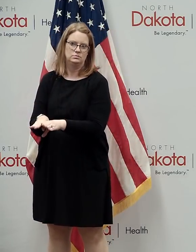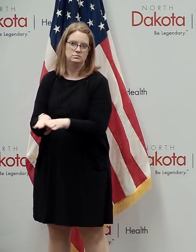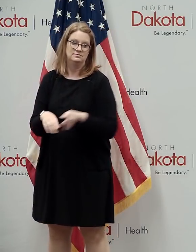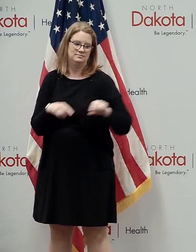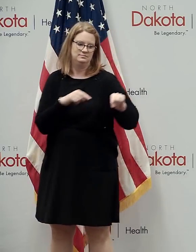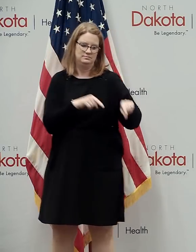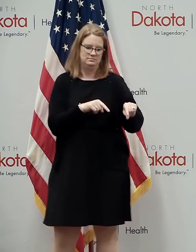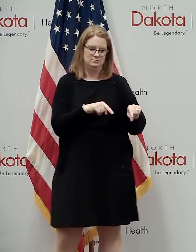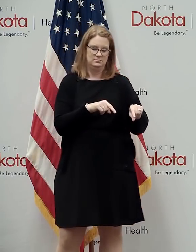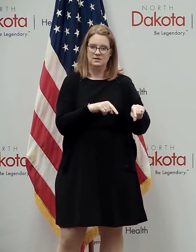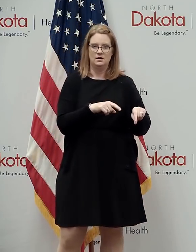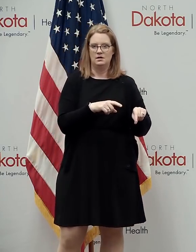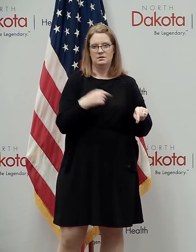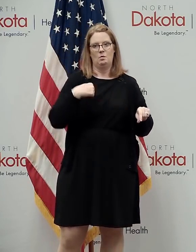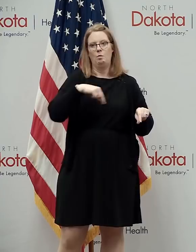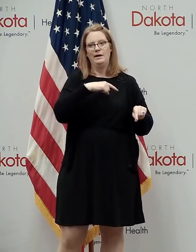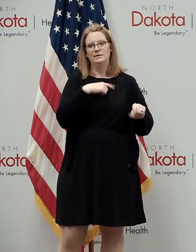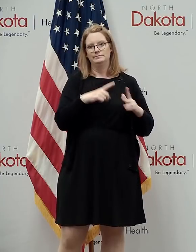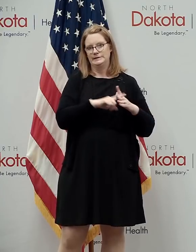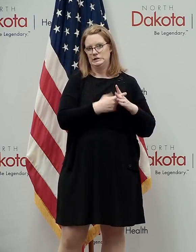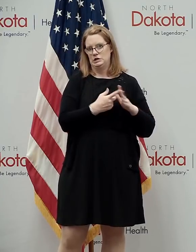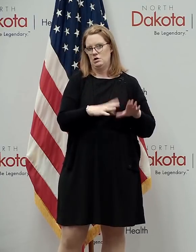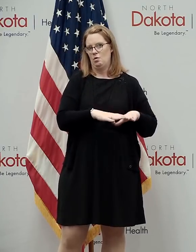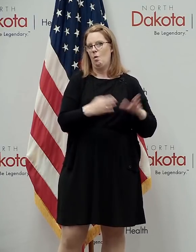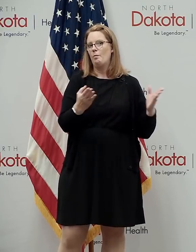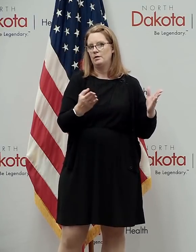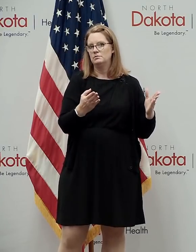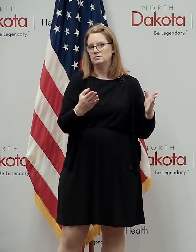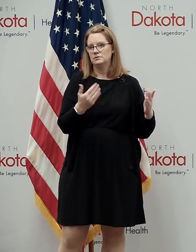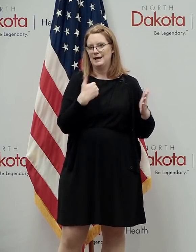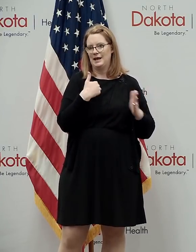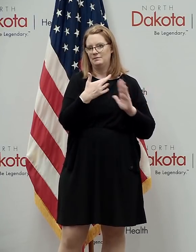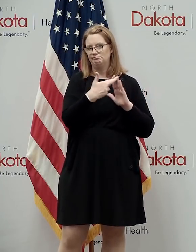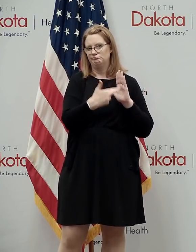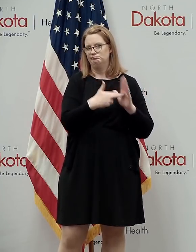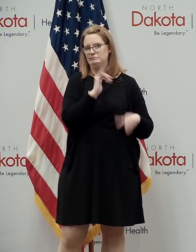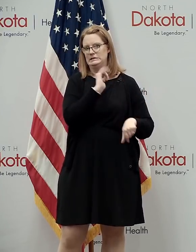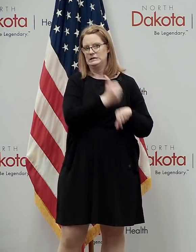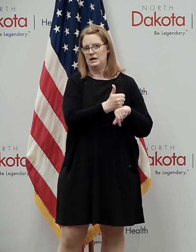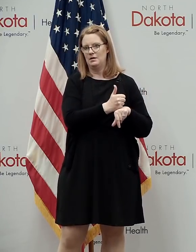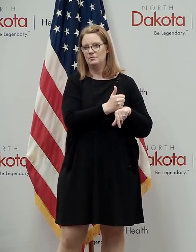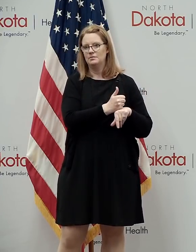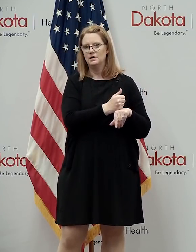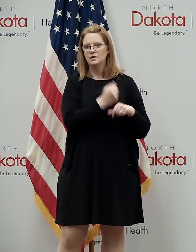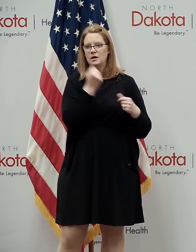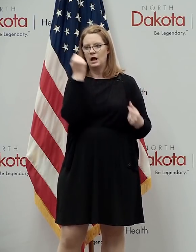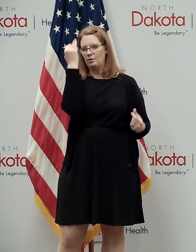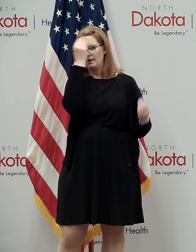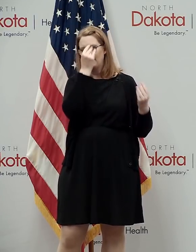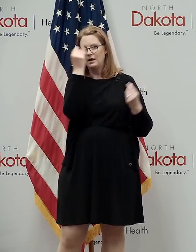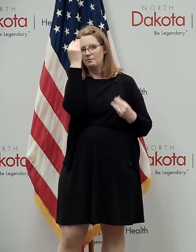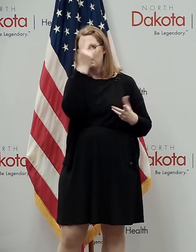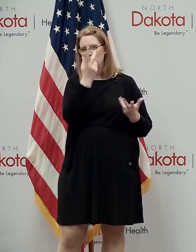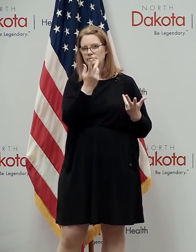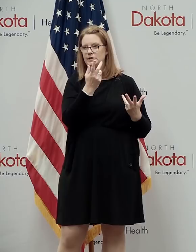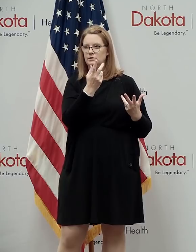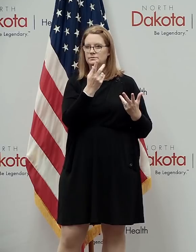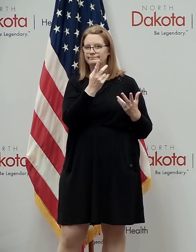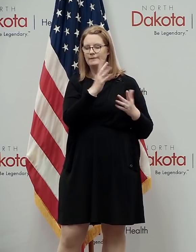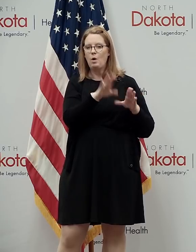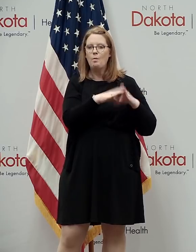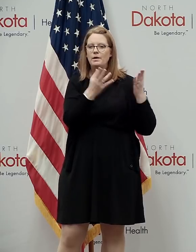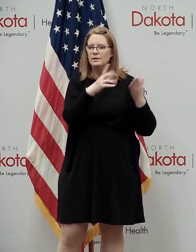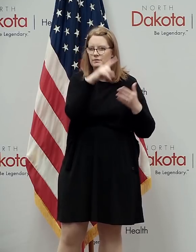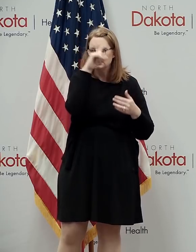we're already on the front edge of reopening, and that we already had guidelines for how we were thinking about doing the summer. But again, we have to be,